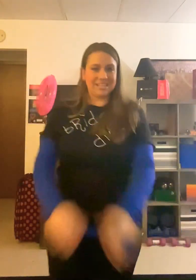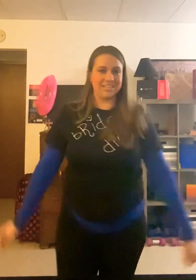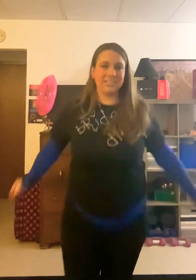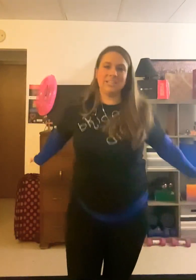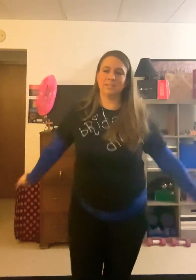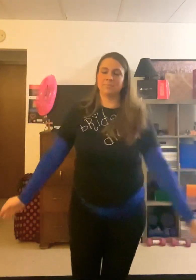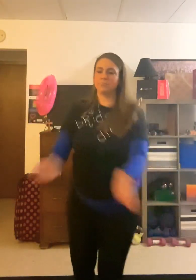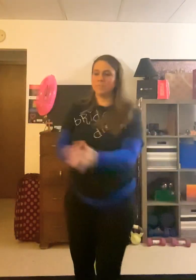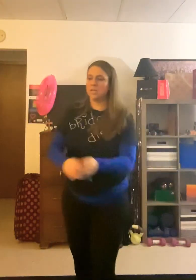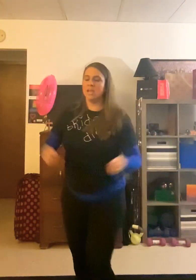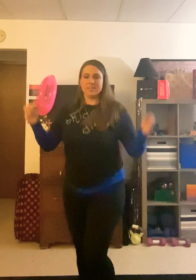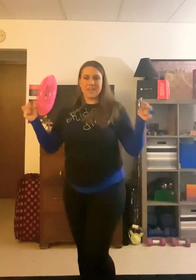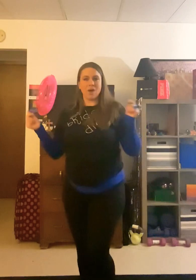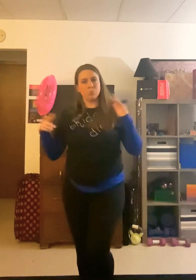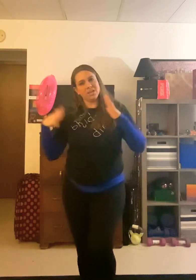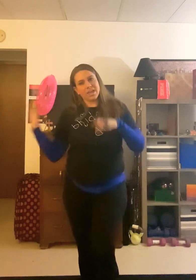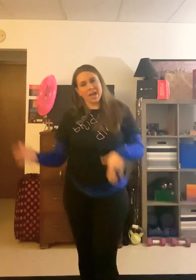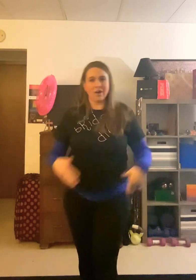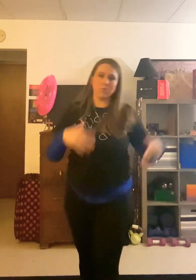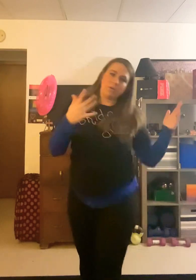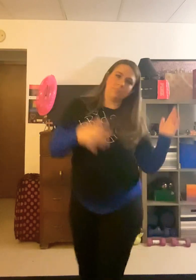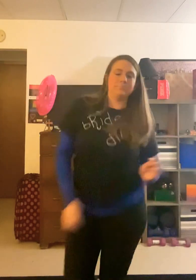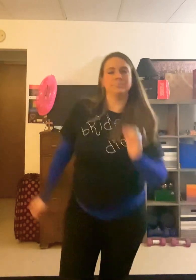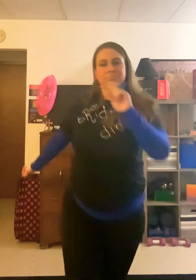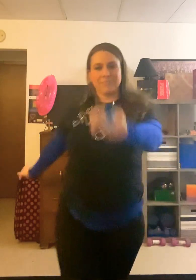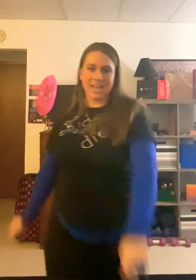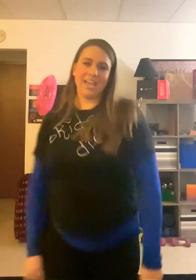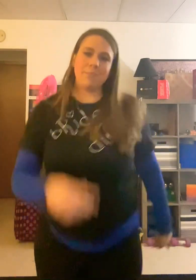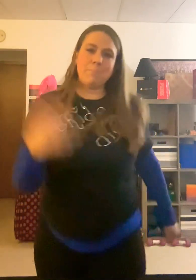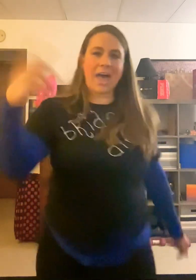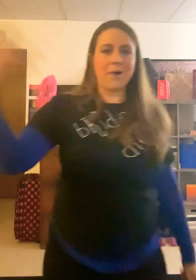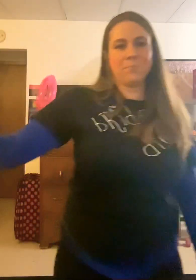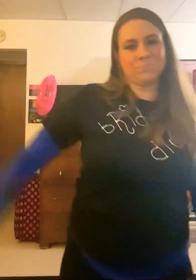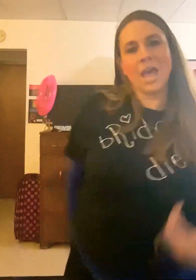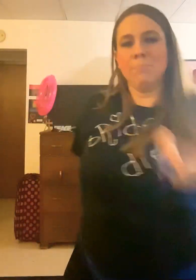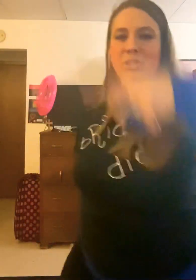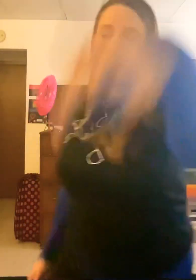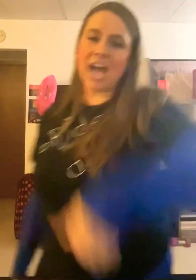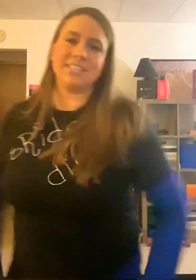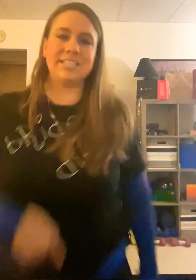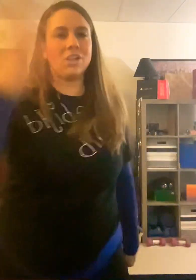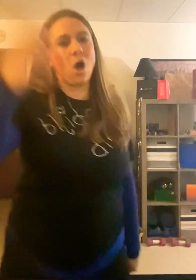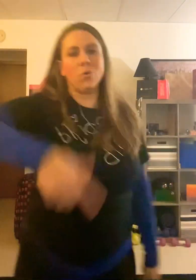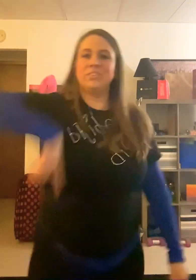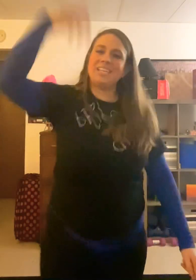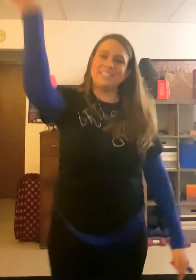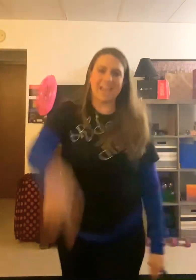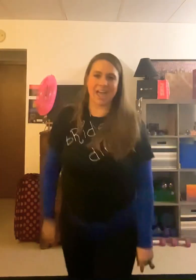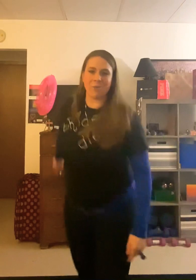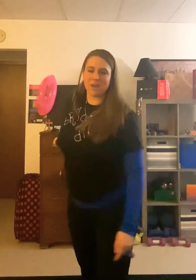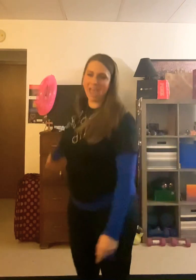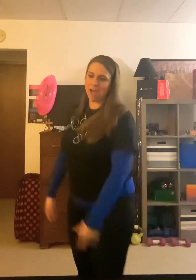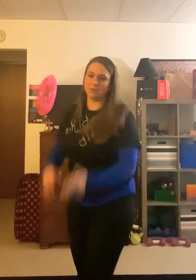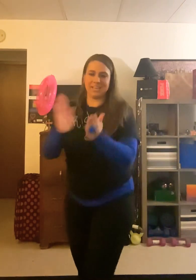Washington. Now we out and about. But you guys still holding it down out